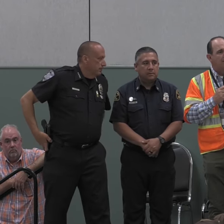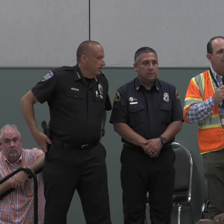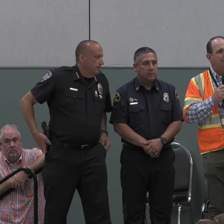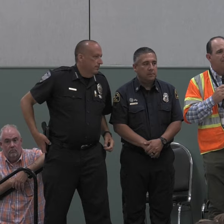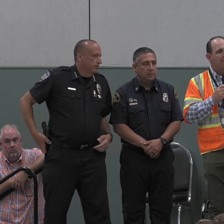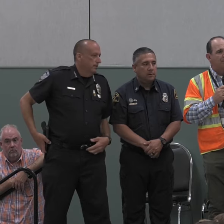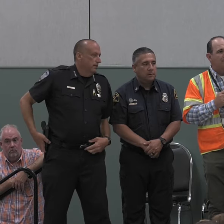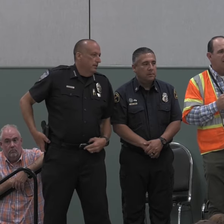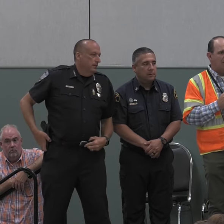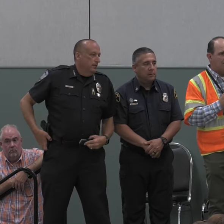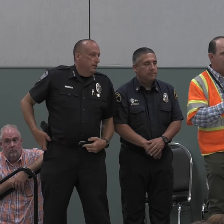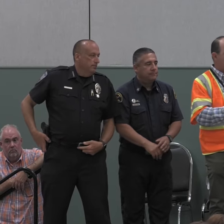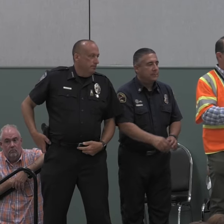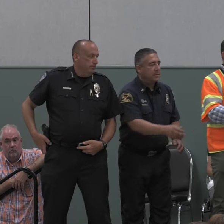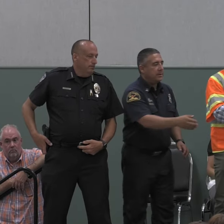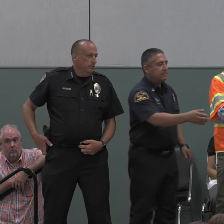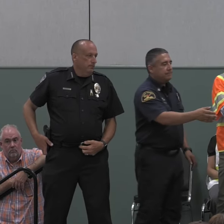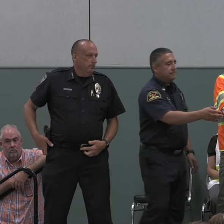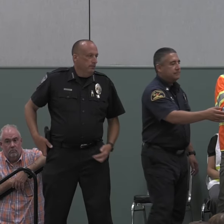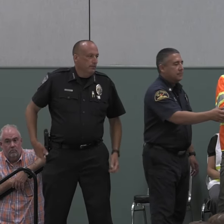not. Thank you.